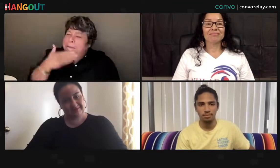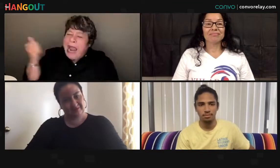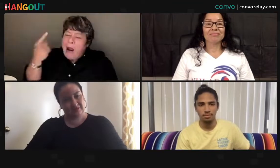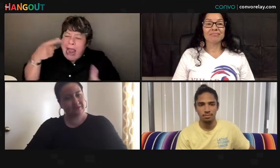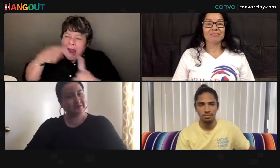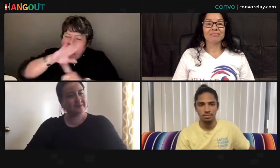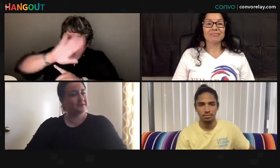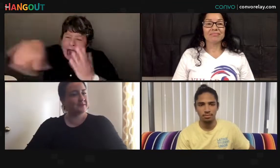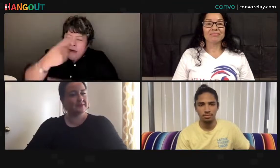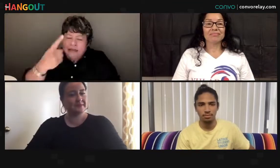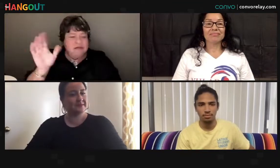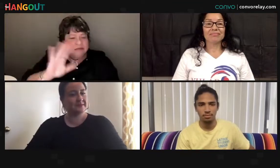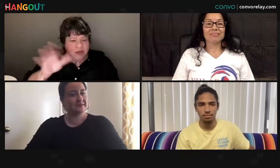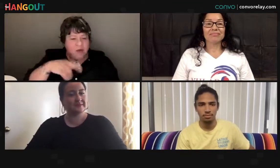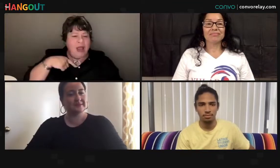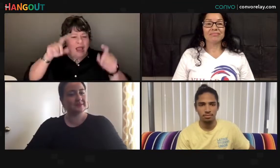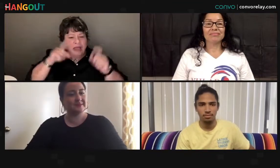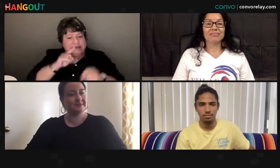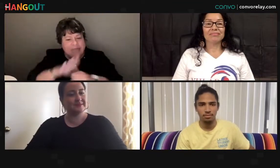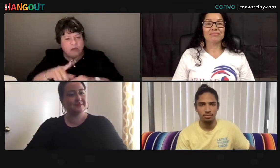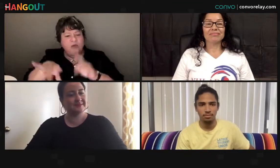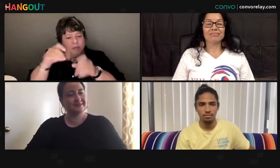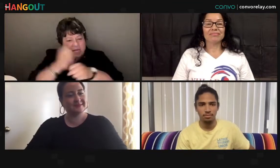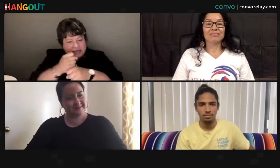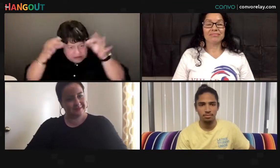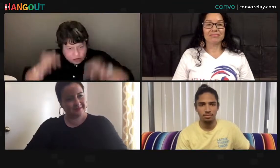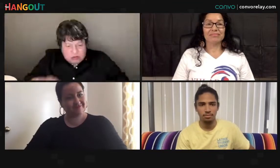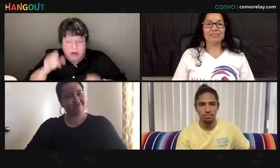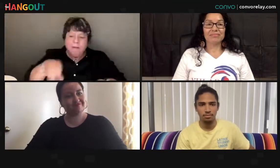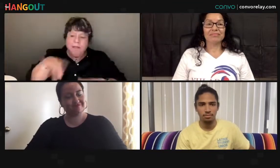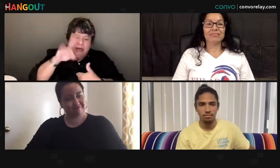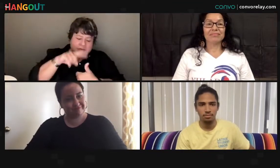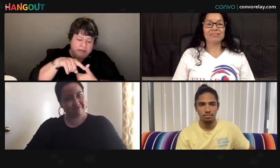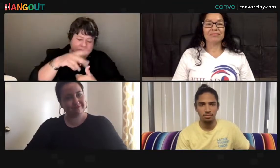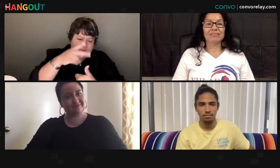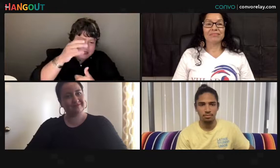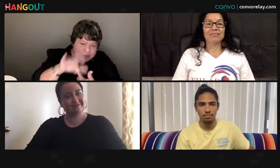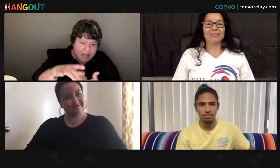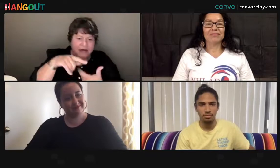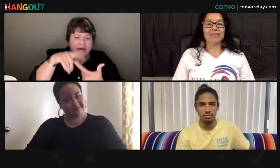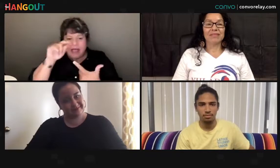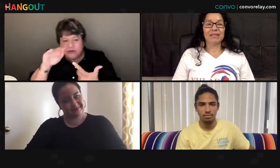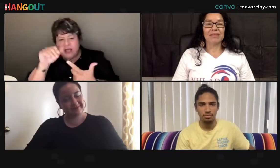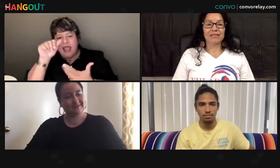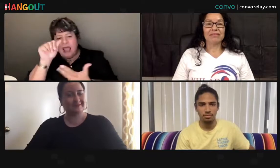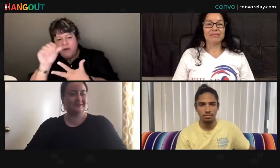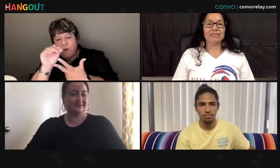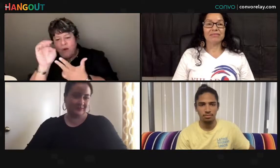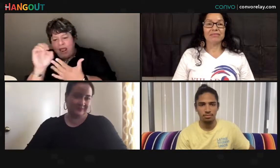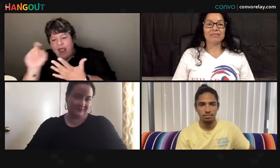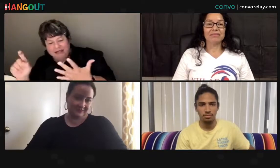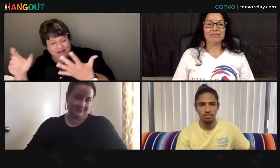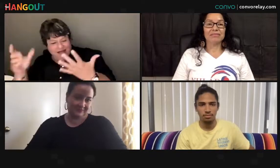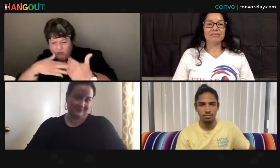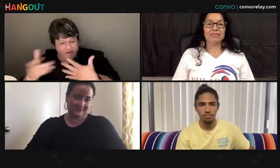community always says, pick one. What's the best? And so of course, I promise to make, you